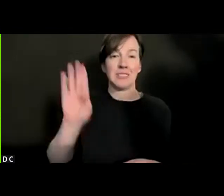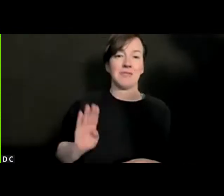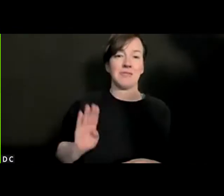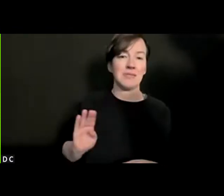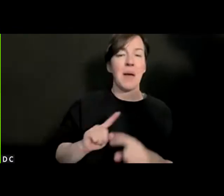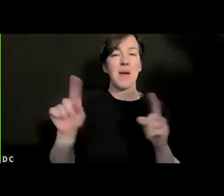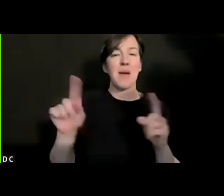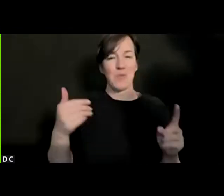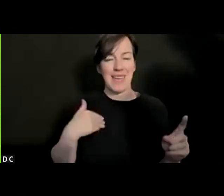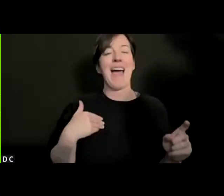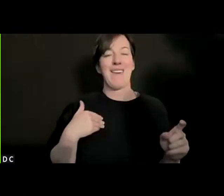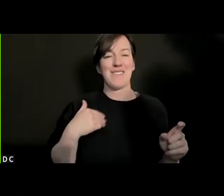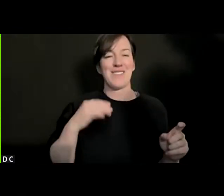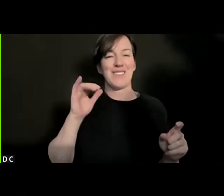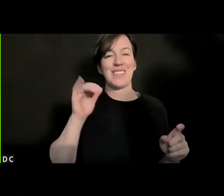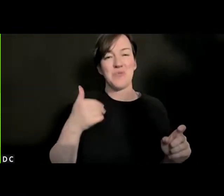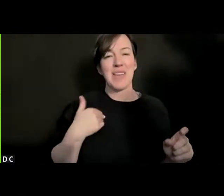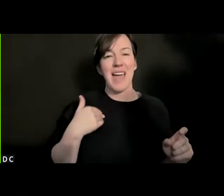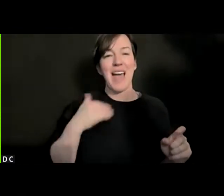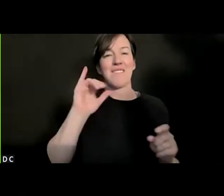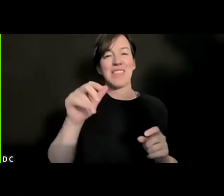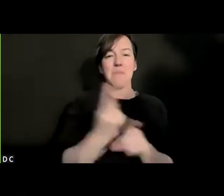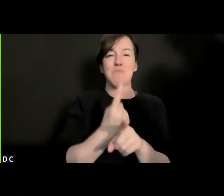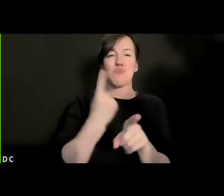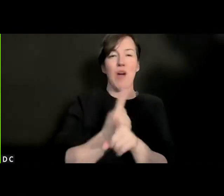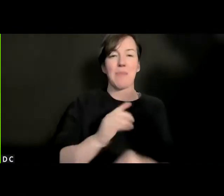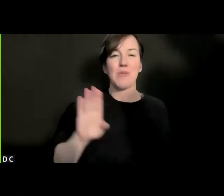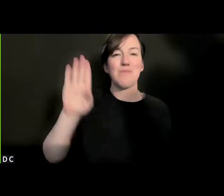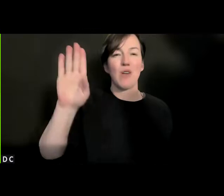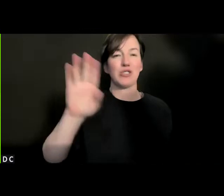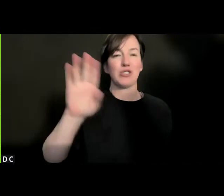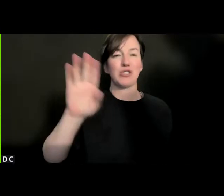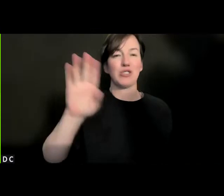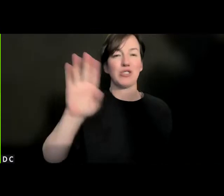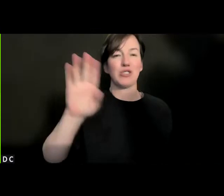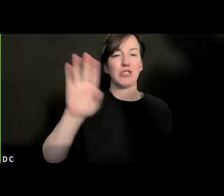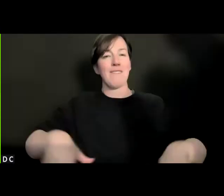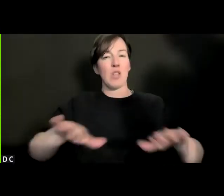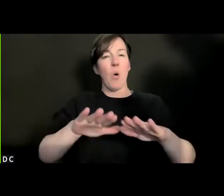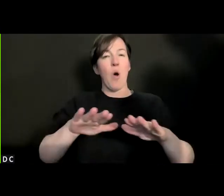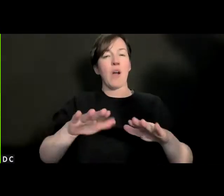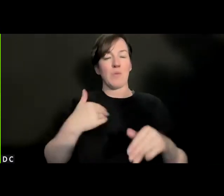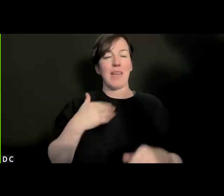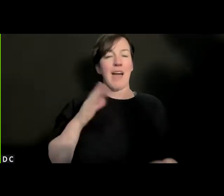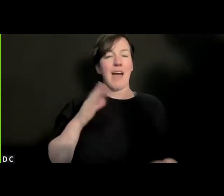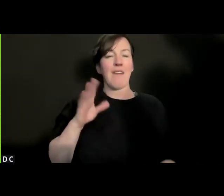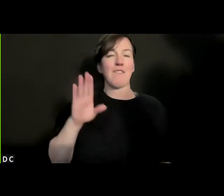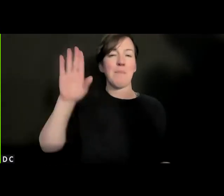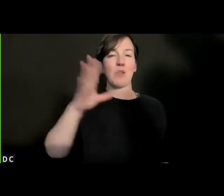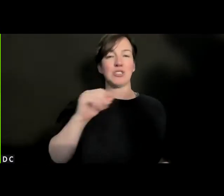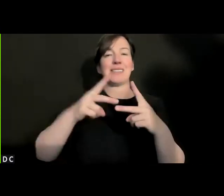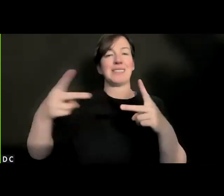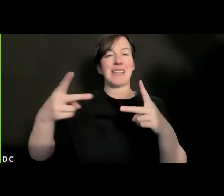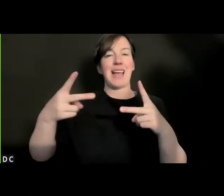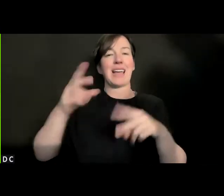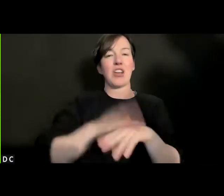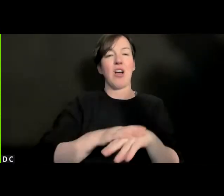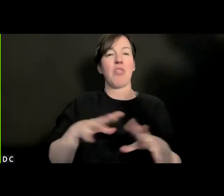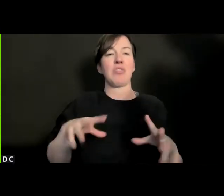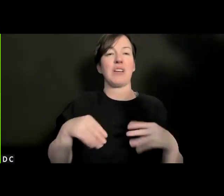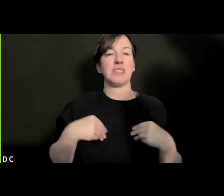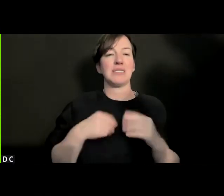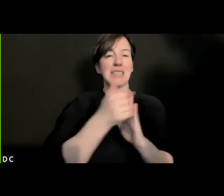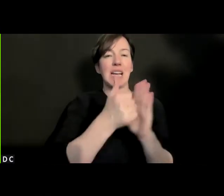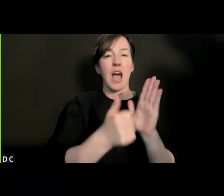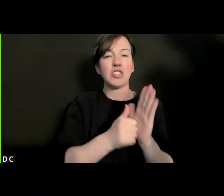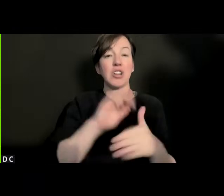have parliamentarians. I like that. we have the proper motion on the floor. All right. We have a motion and a second on the consent agenda.